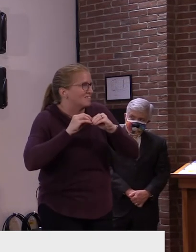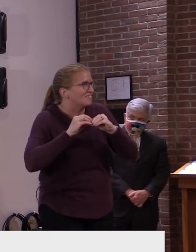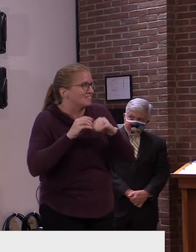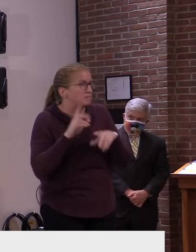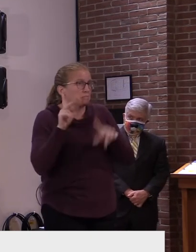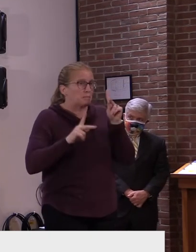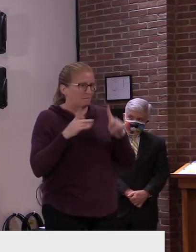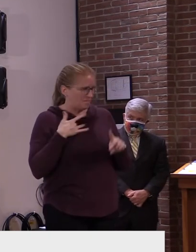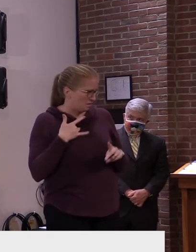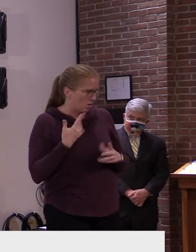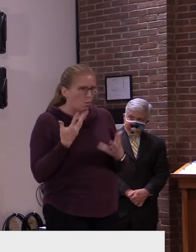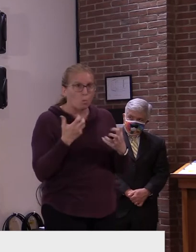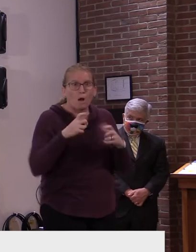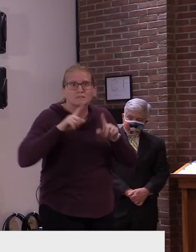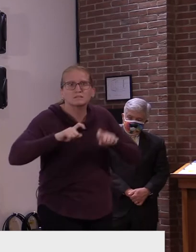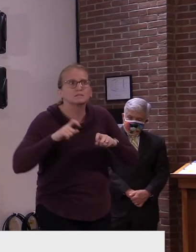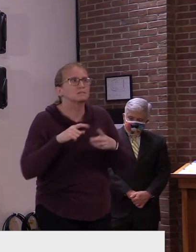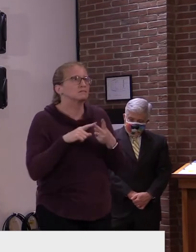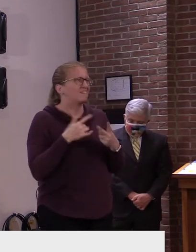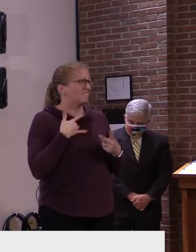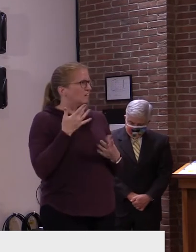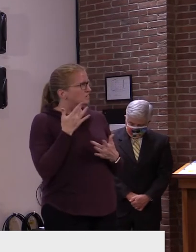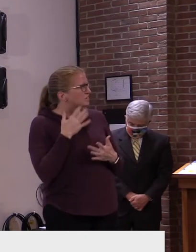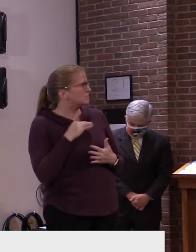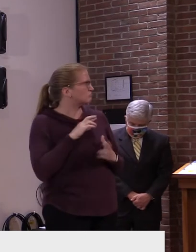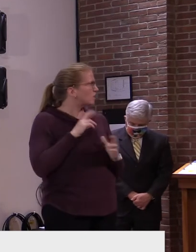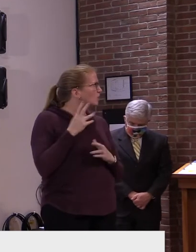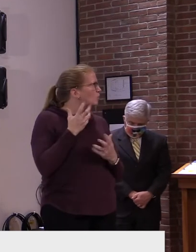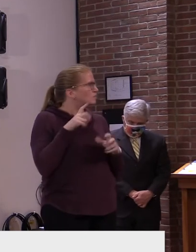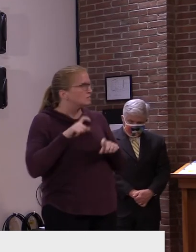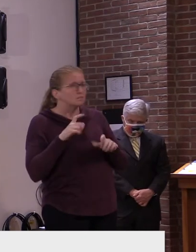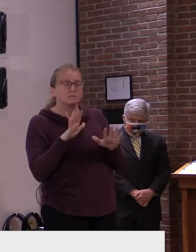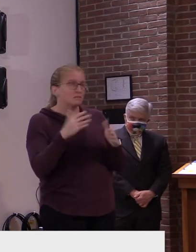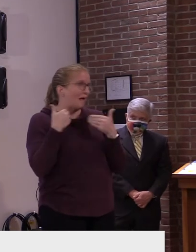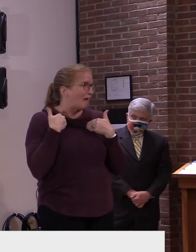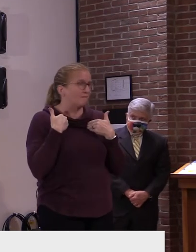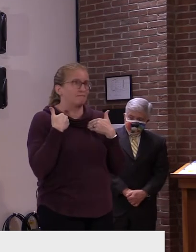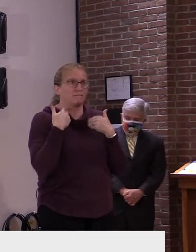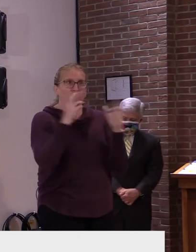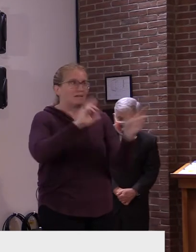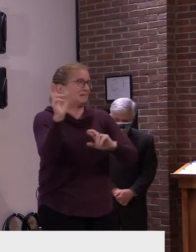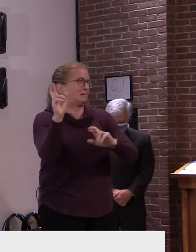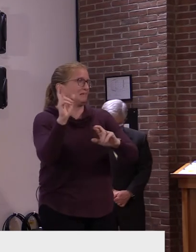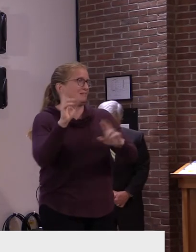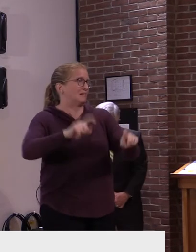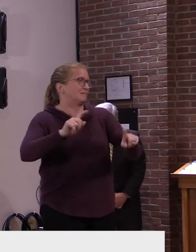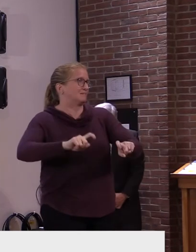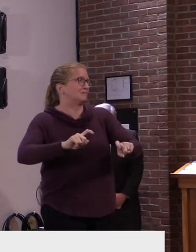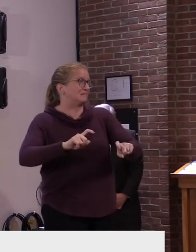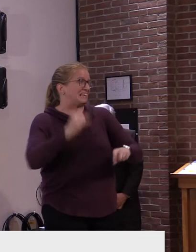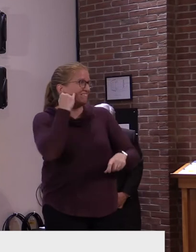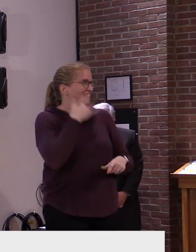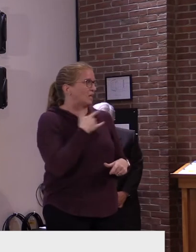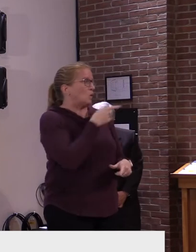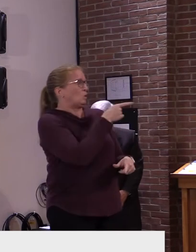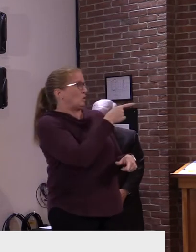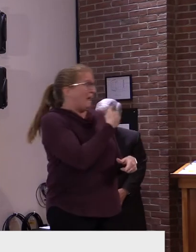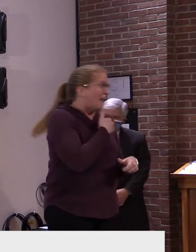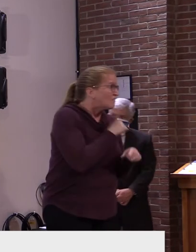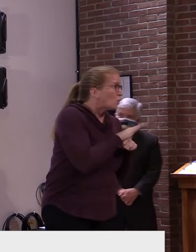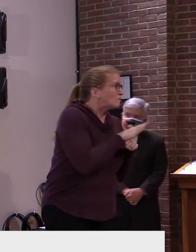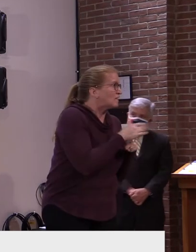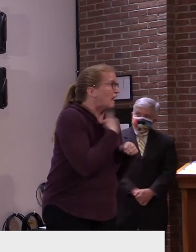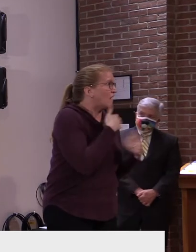they feel they need it when it's appropriate uh based on exposures and when we have our surveillance testing which is